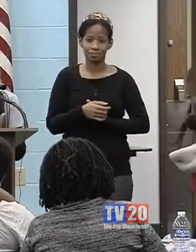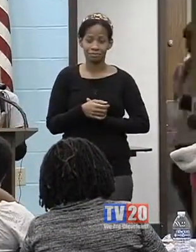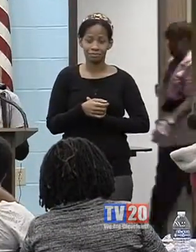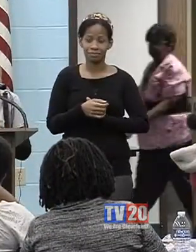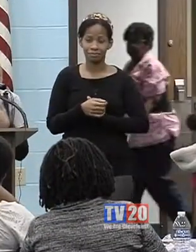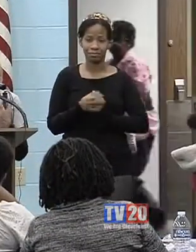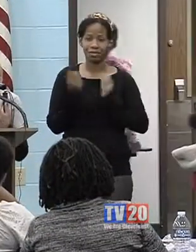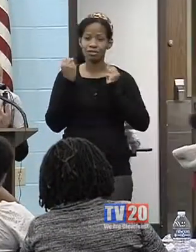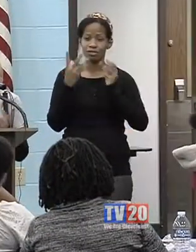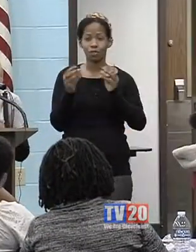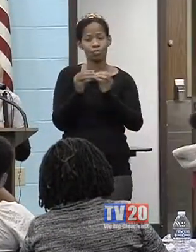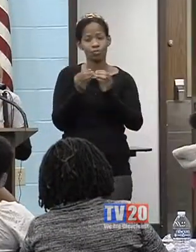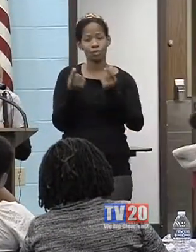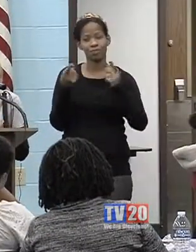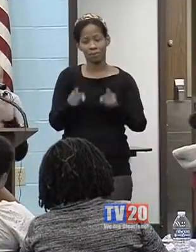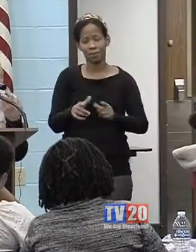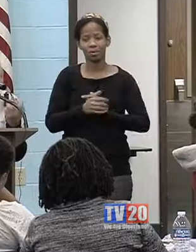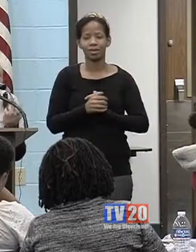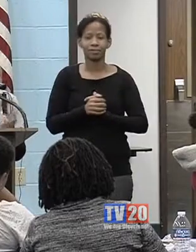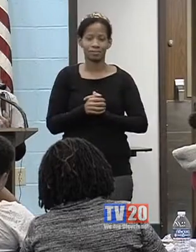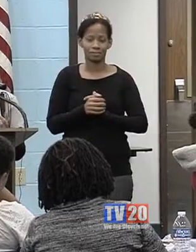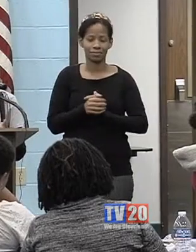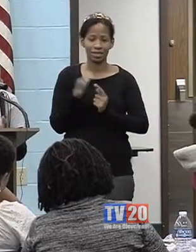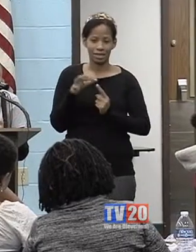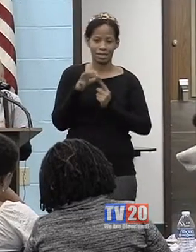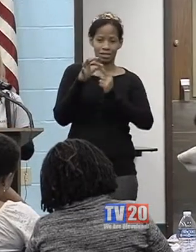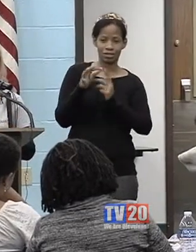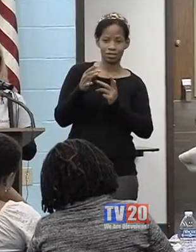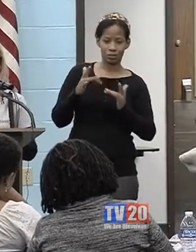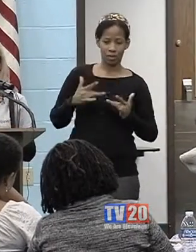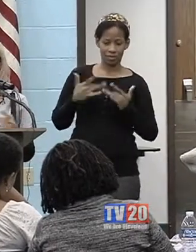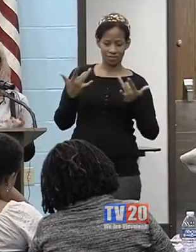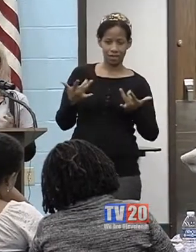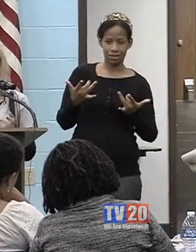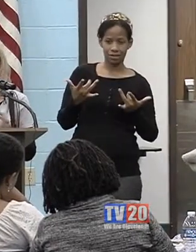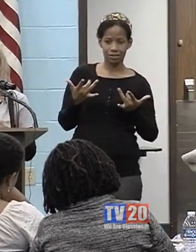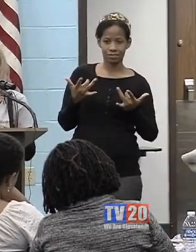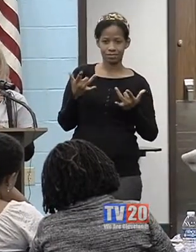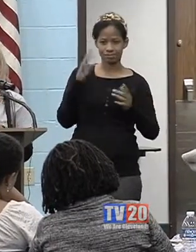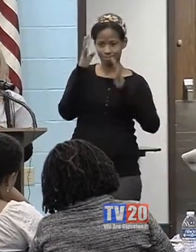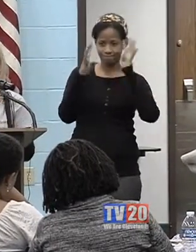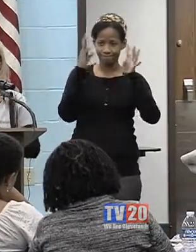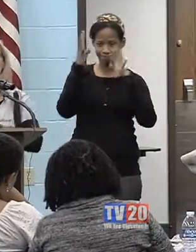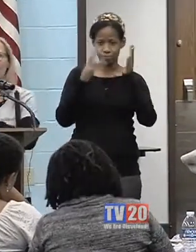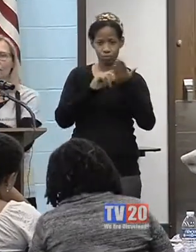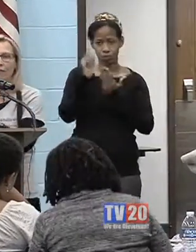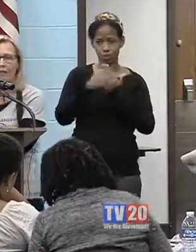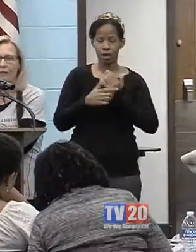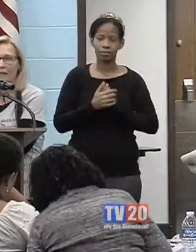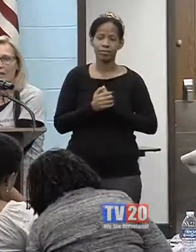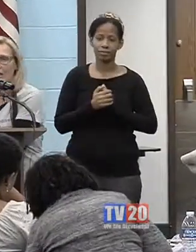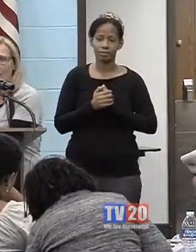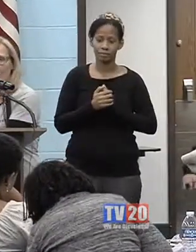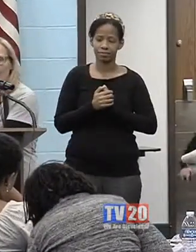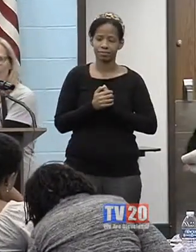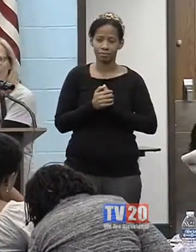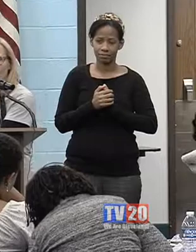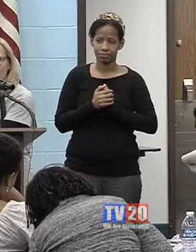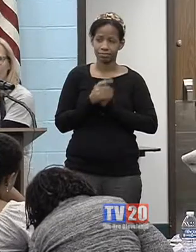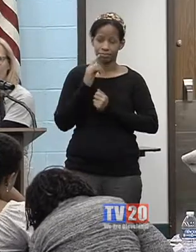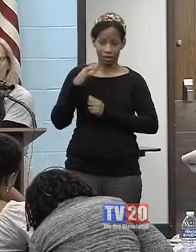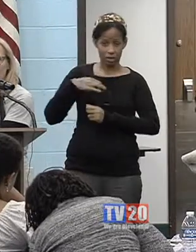going to be so much more. Our rec specialist, Vince, is putting together other programs, and Fred and Diane,